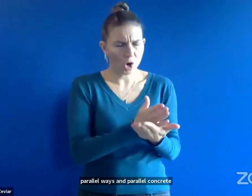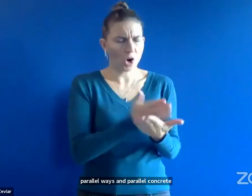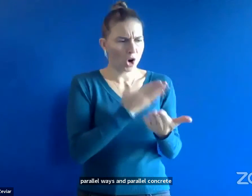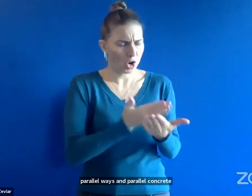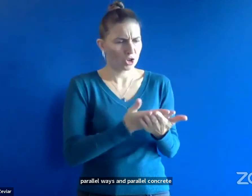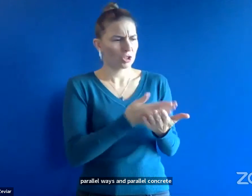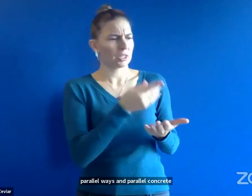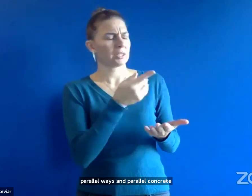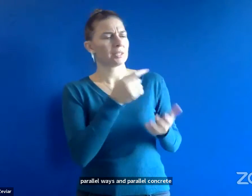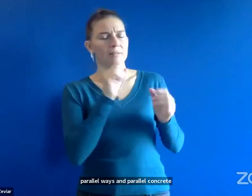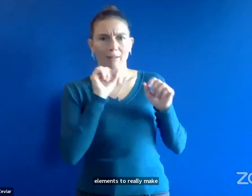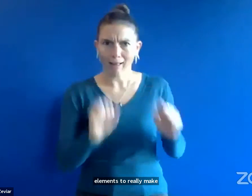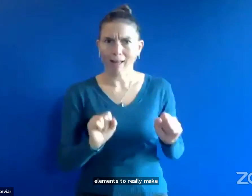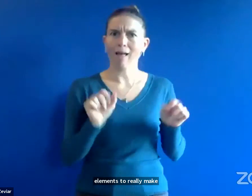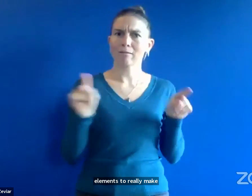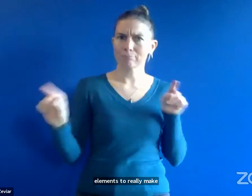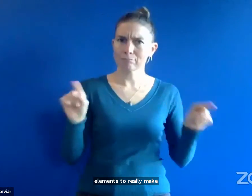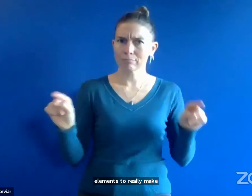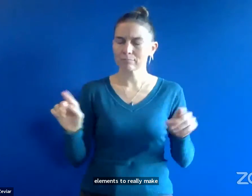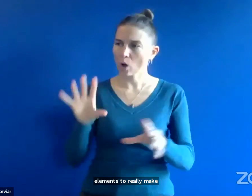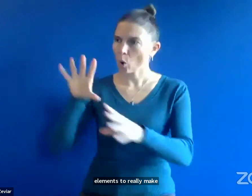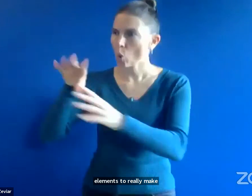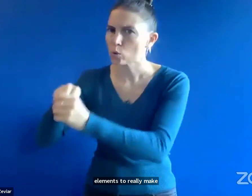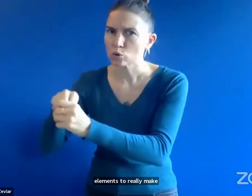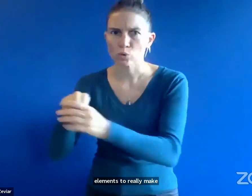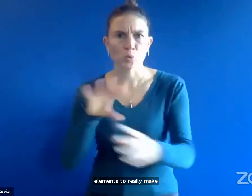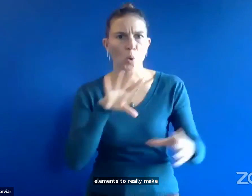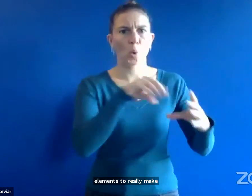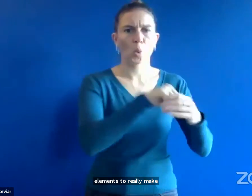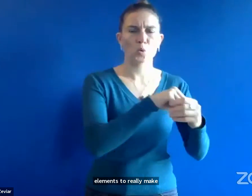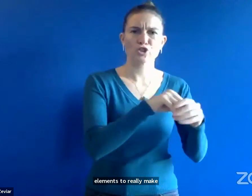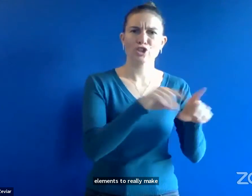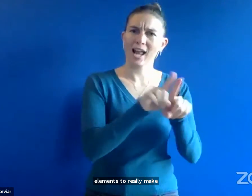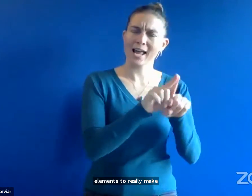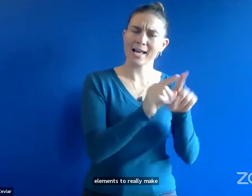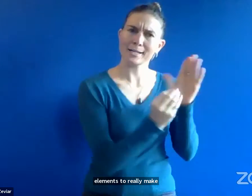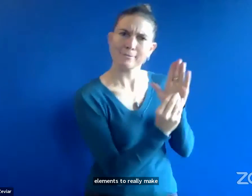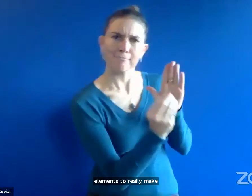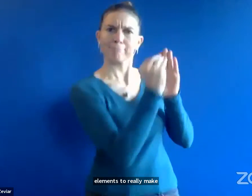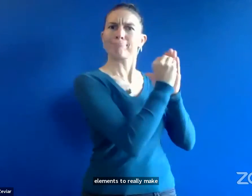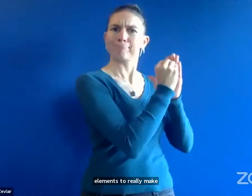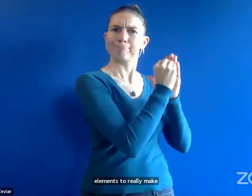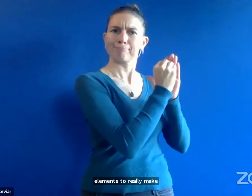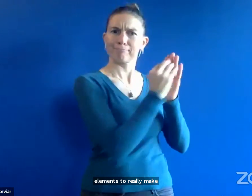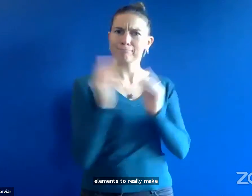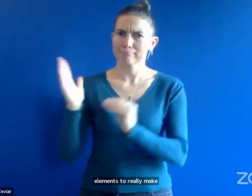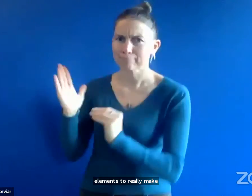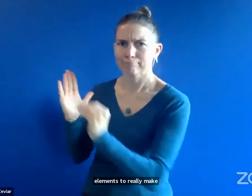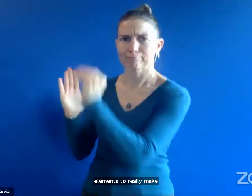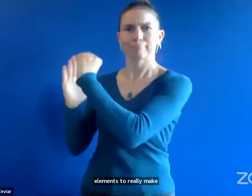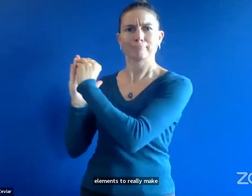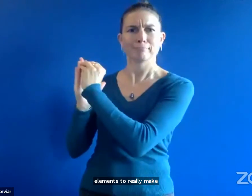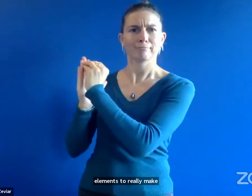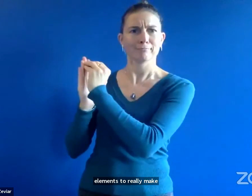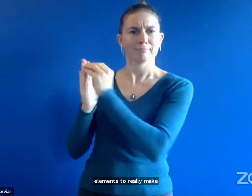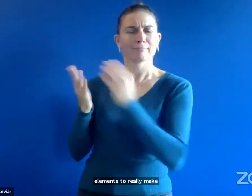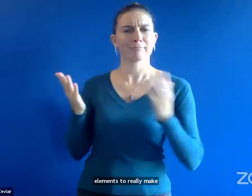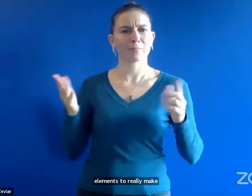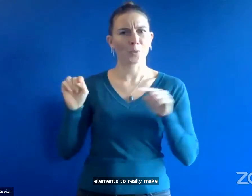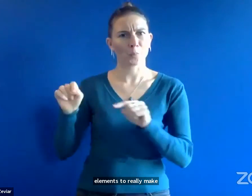inclusion, to put the inclusion at the heart of the future program, and to